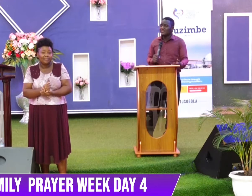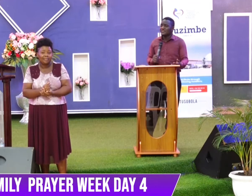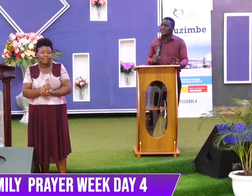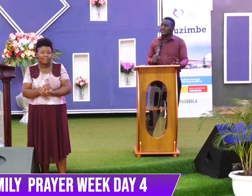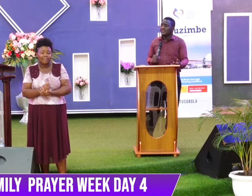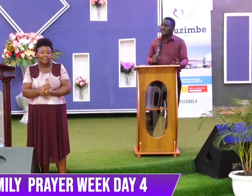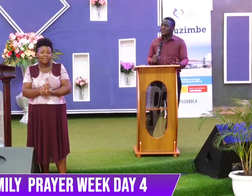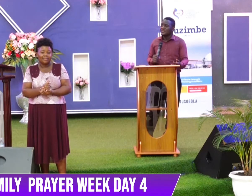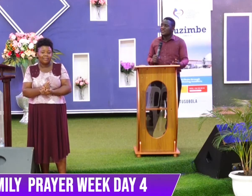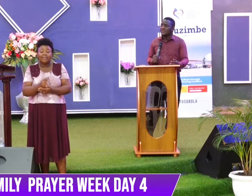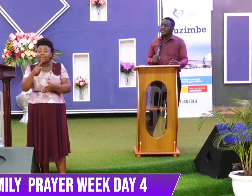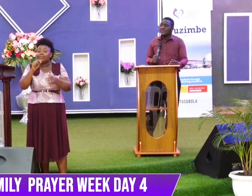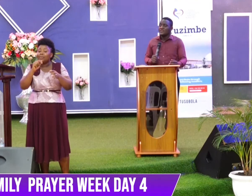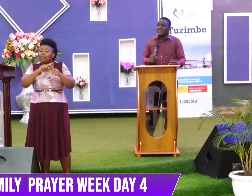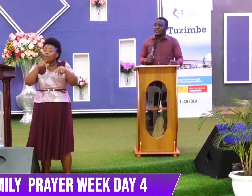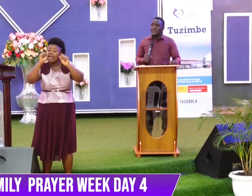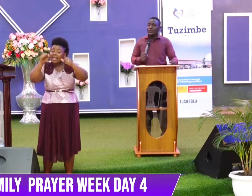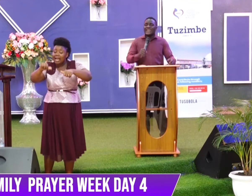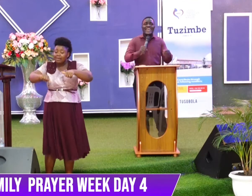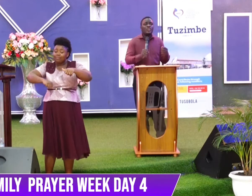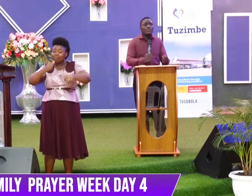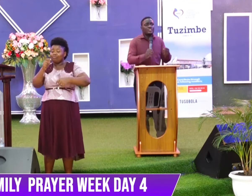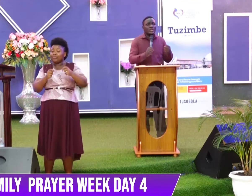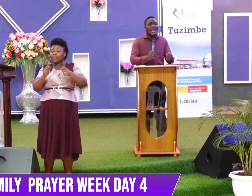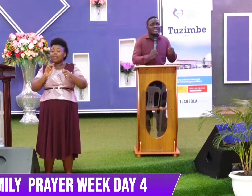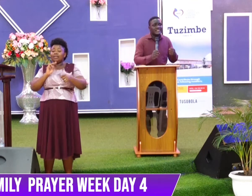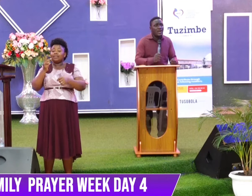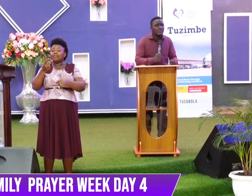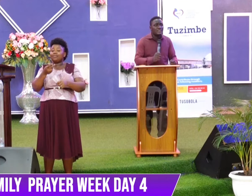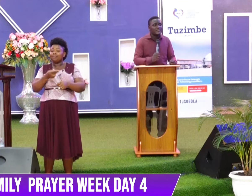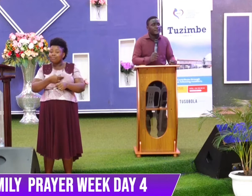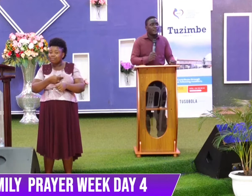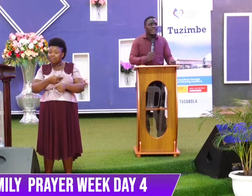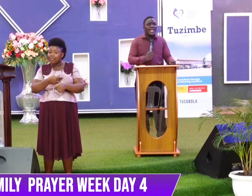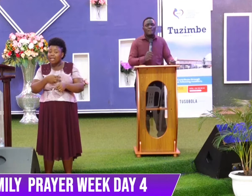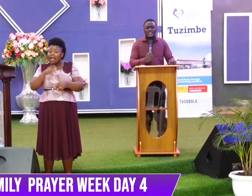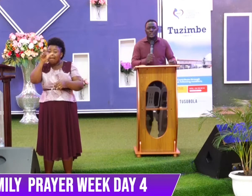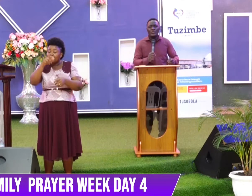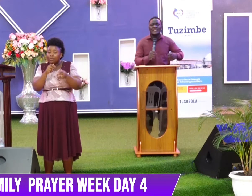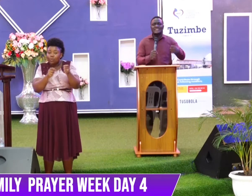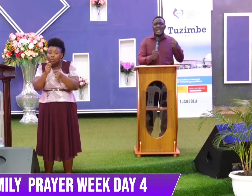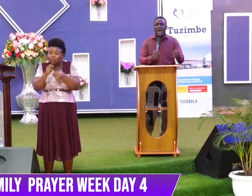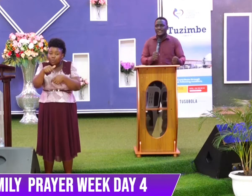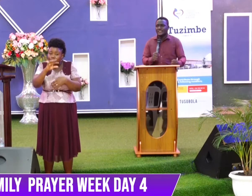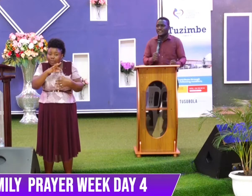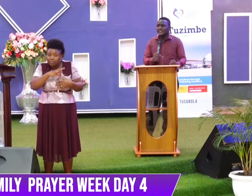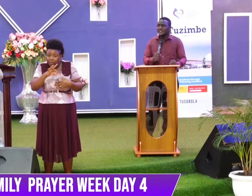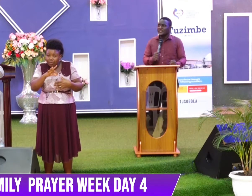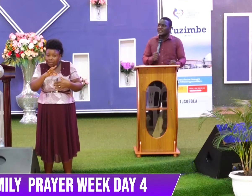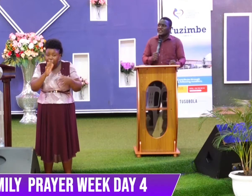amen. We can control ourselves. A person who guards their